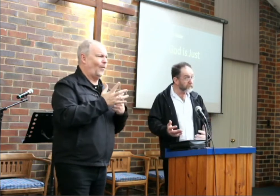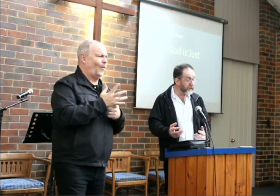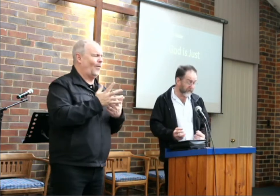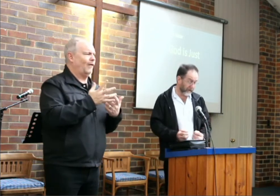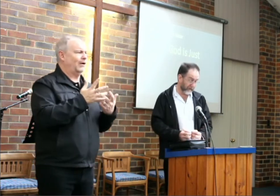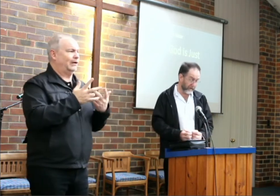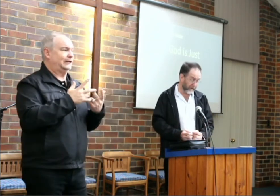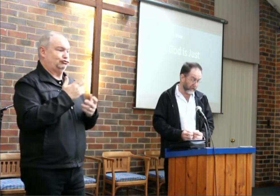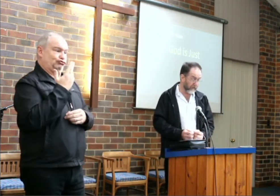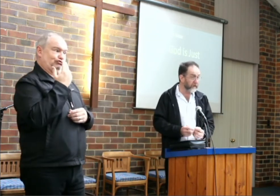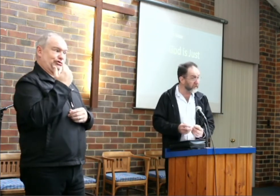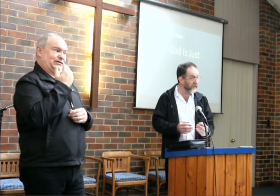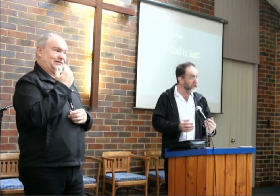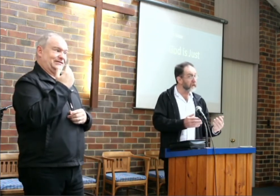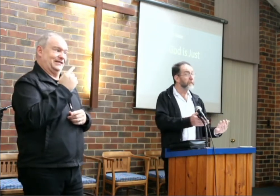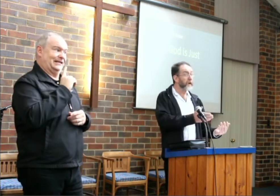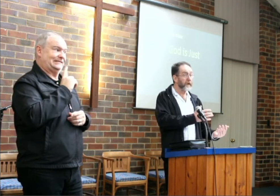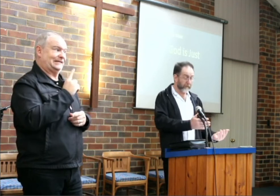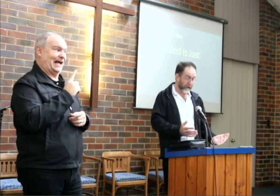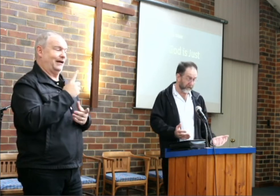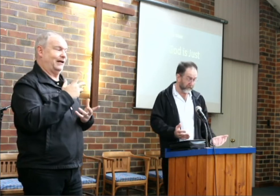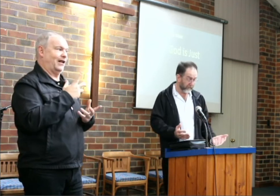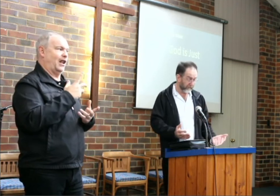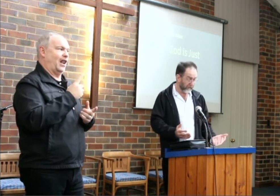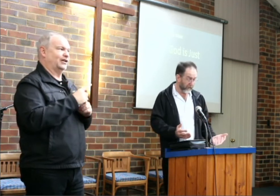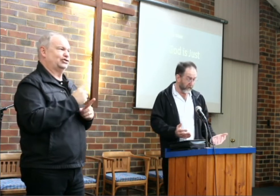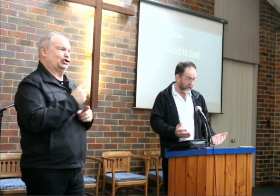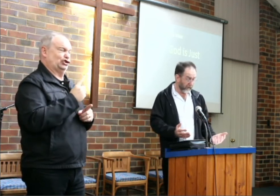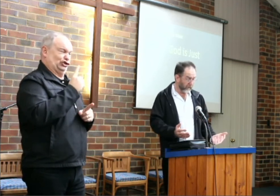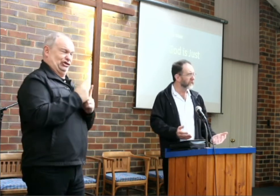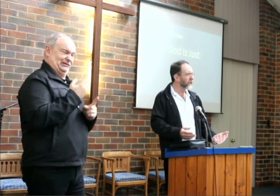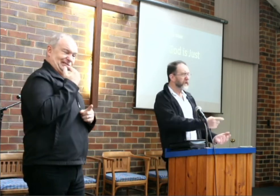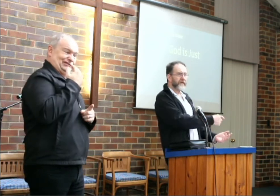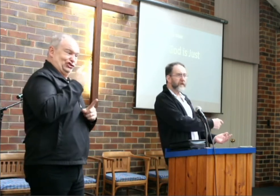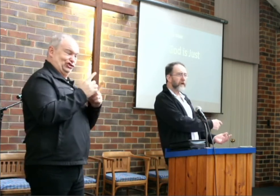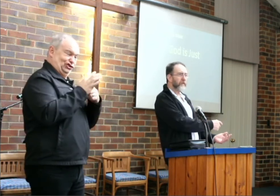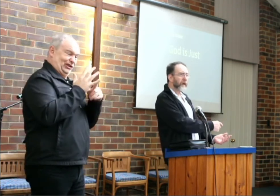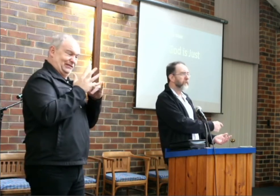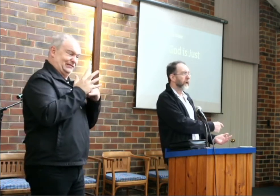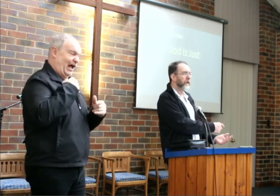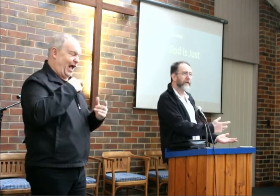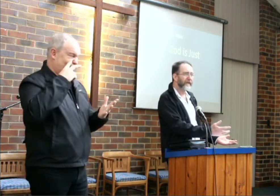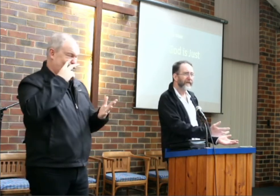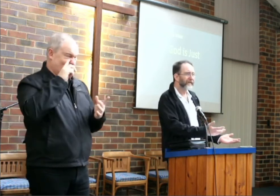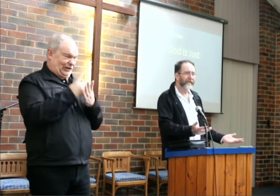very recently, or you know, just in the immediate past? Well, I've just seen the local